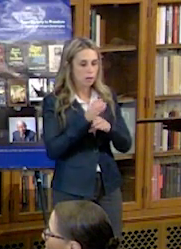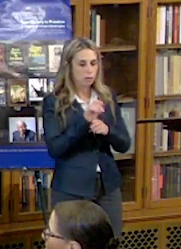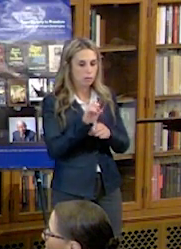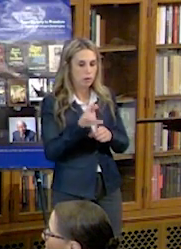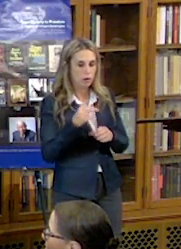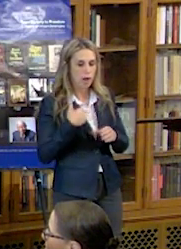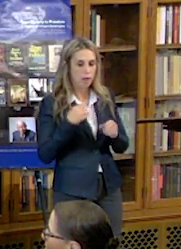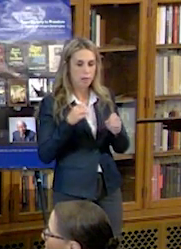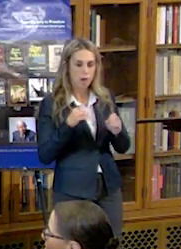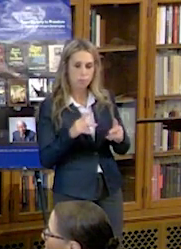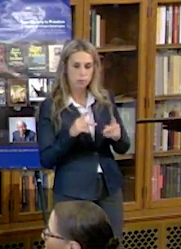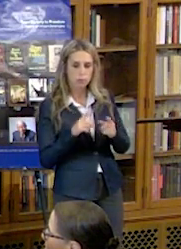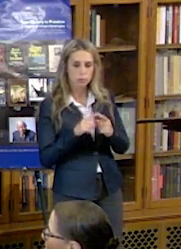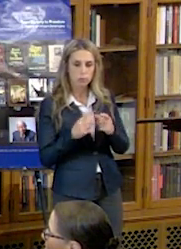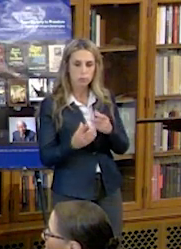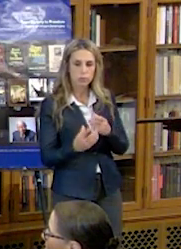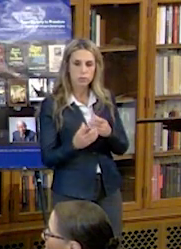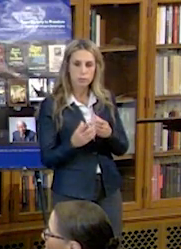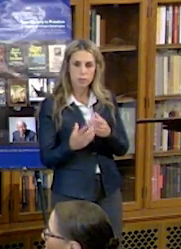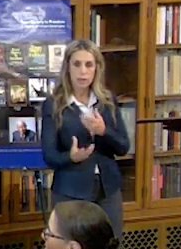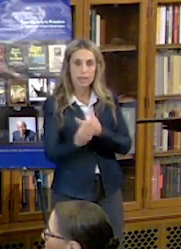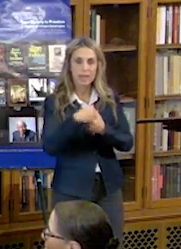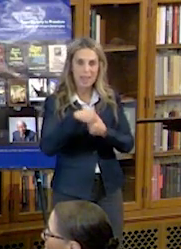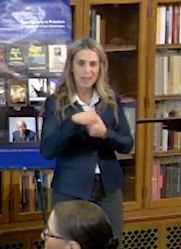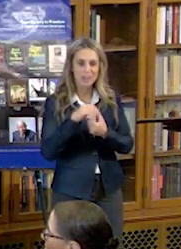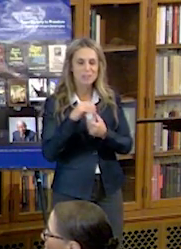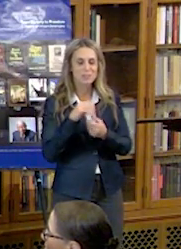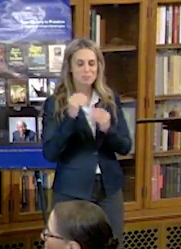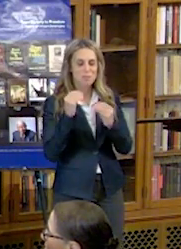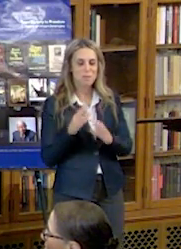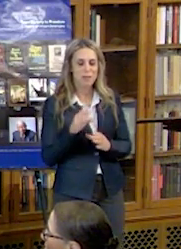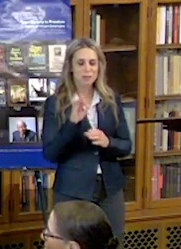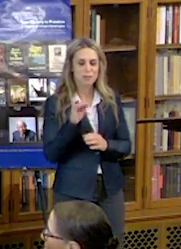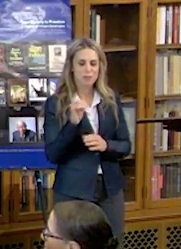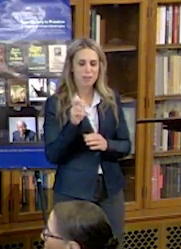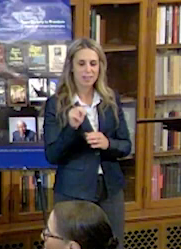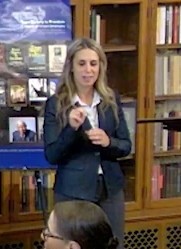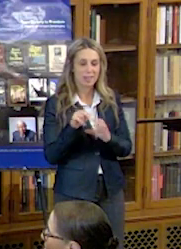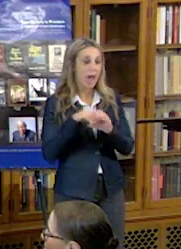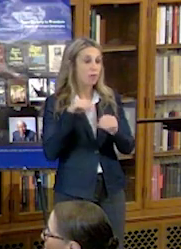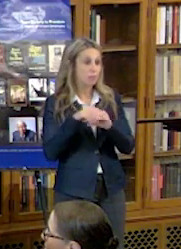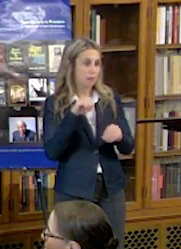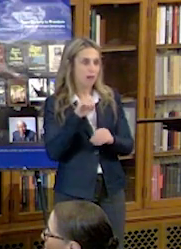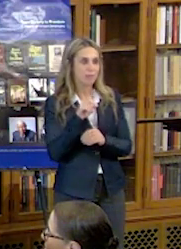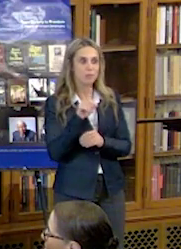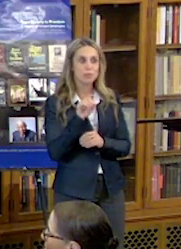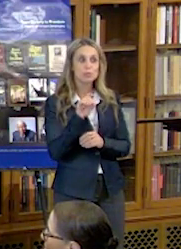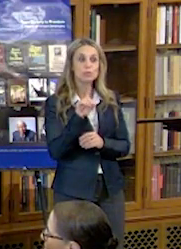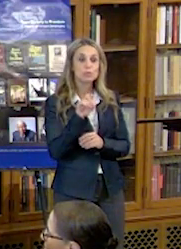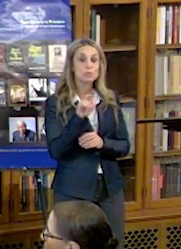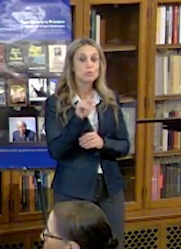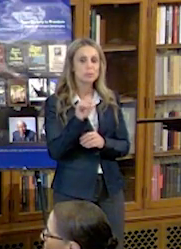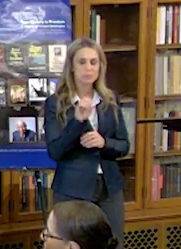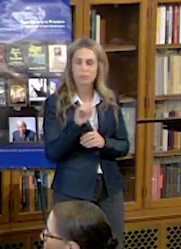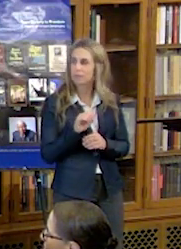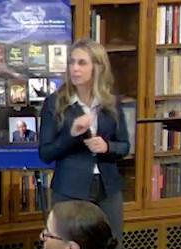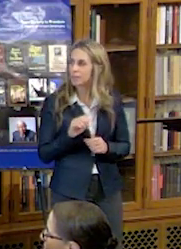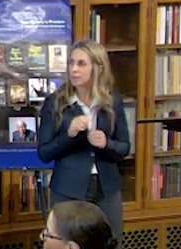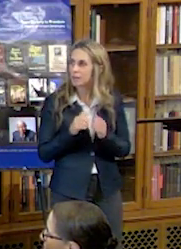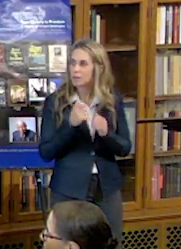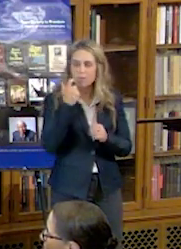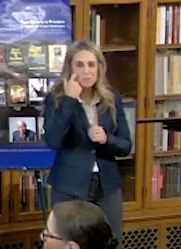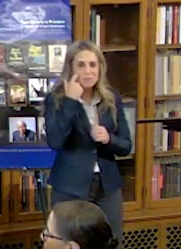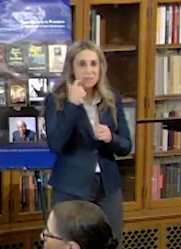the opportunity to engage professor Franklin outside of Duke uh the most recent was as a